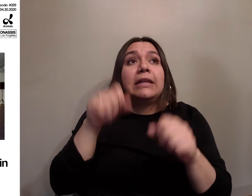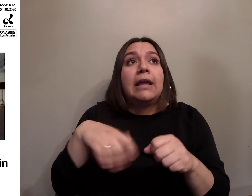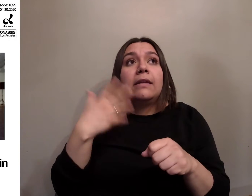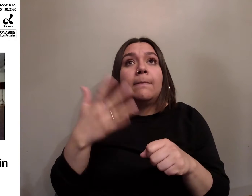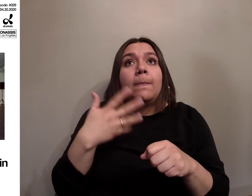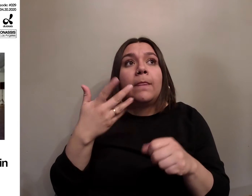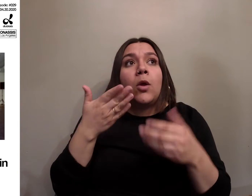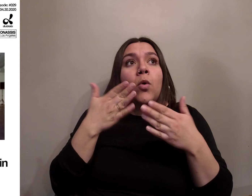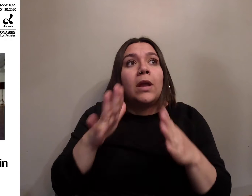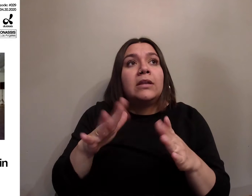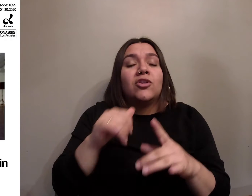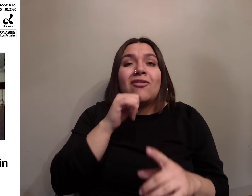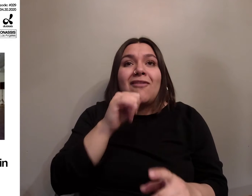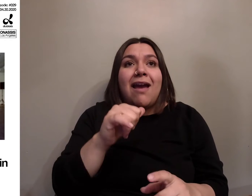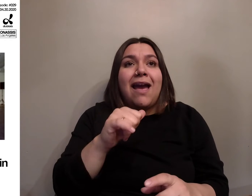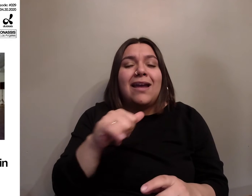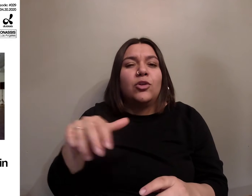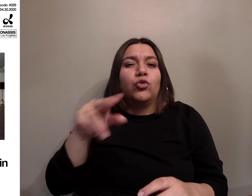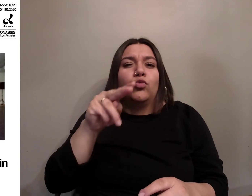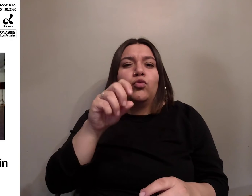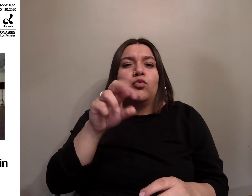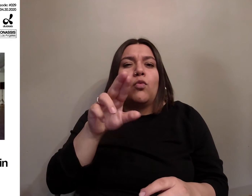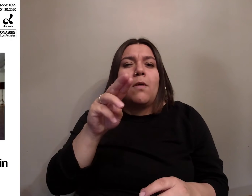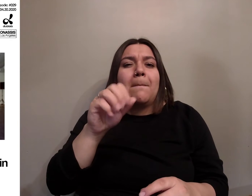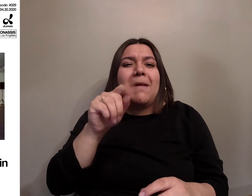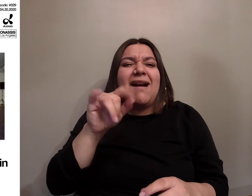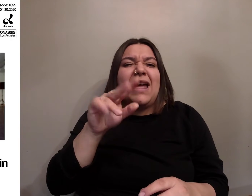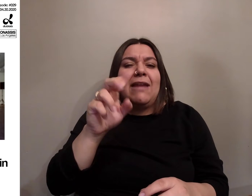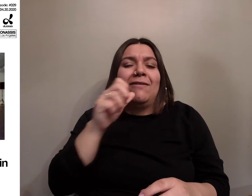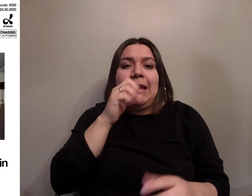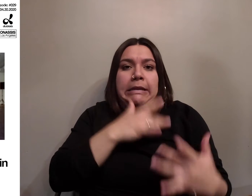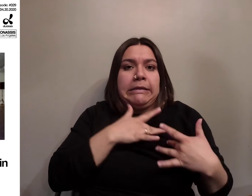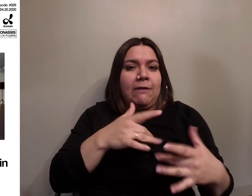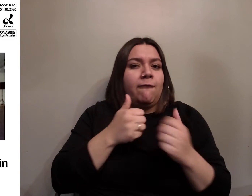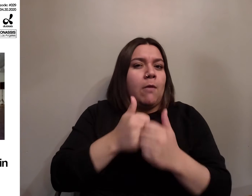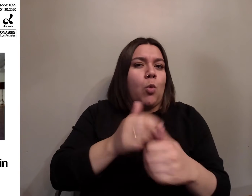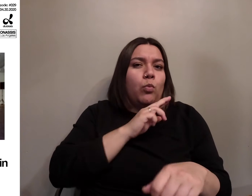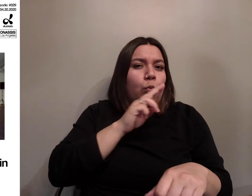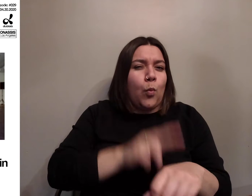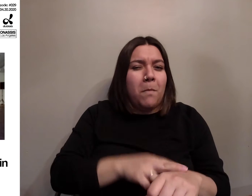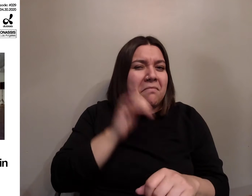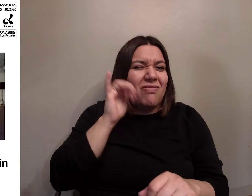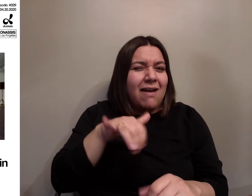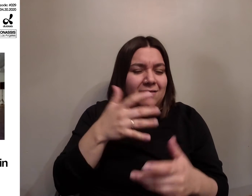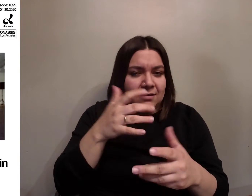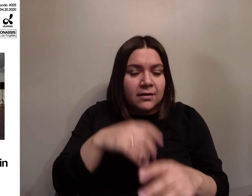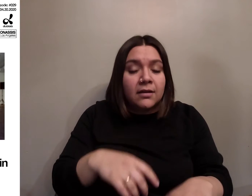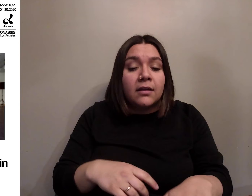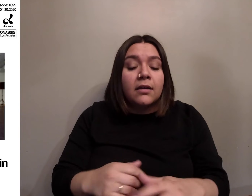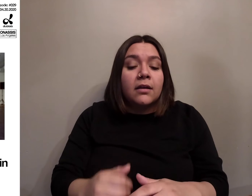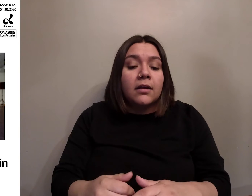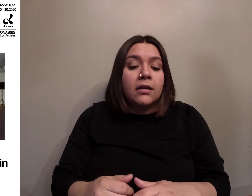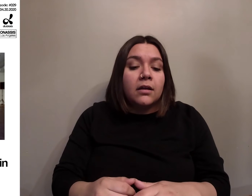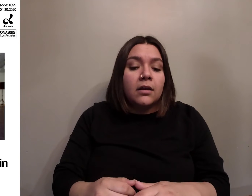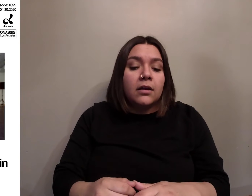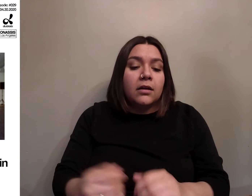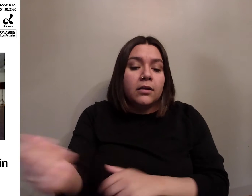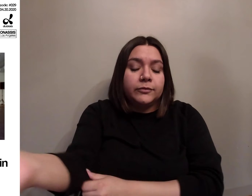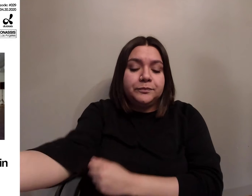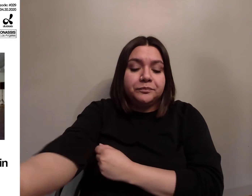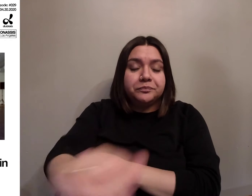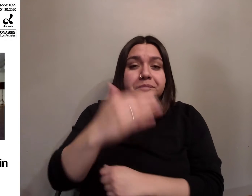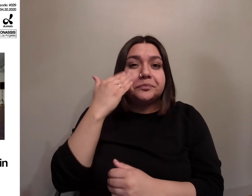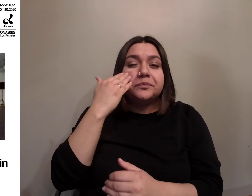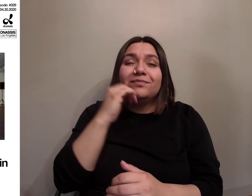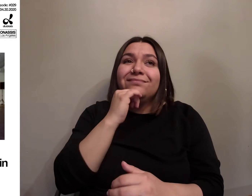falling between, that are falling outside of maybe death and living. That what is the other spaces that exist